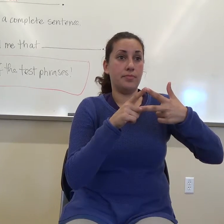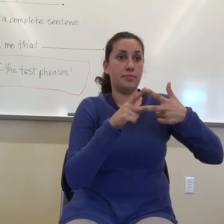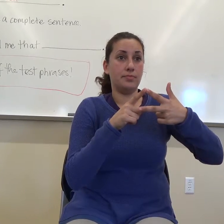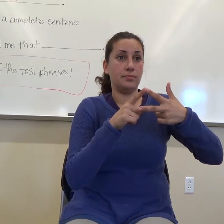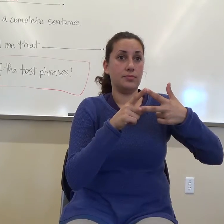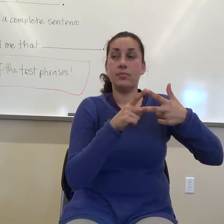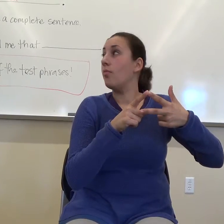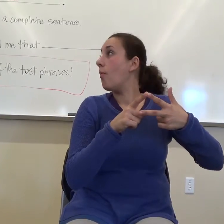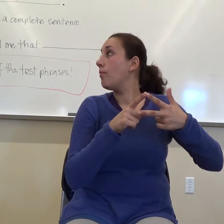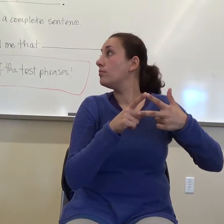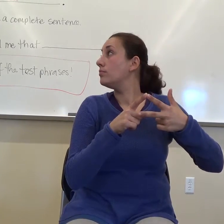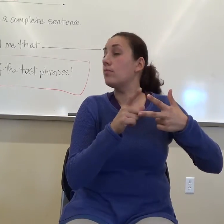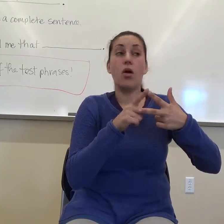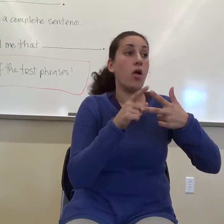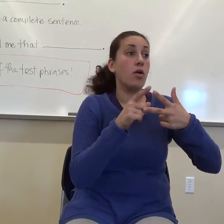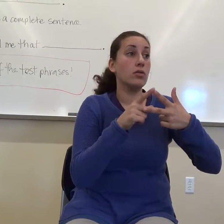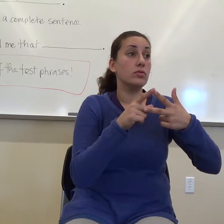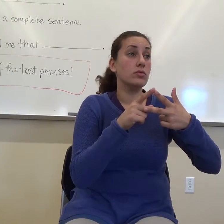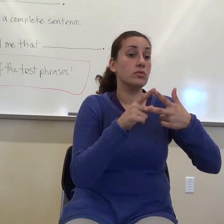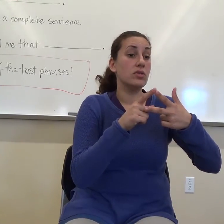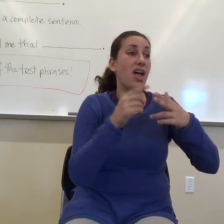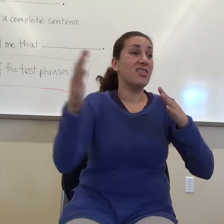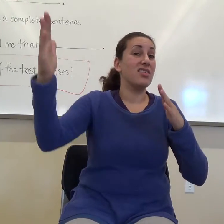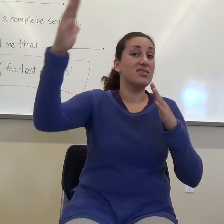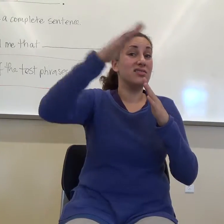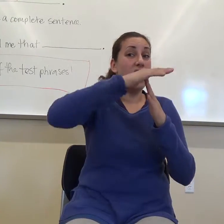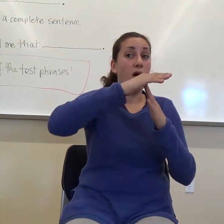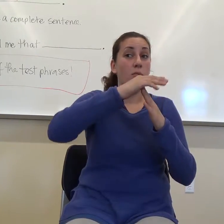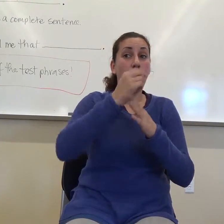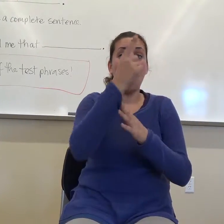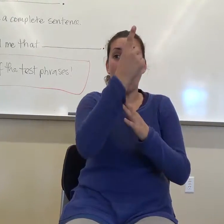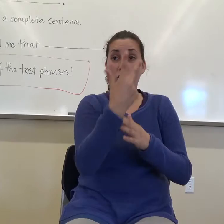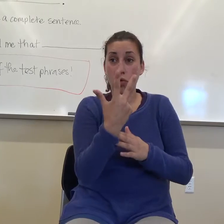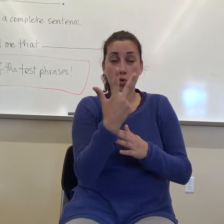Okay, they score in the top third